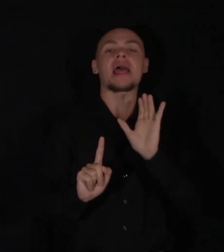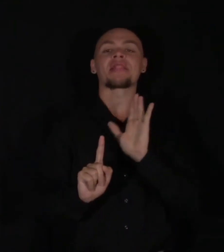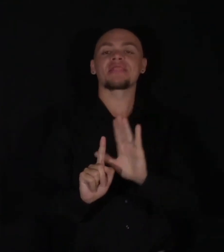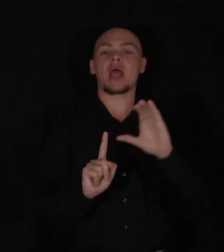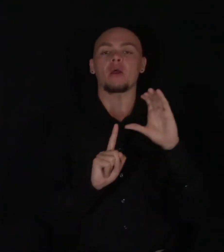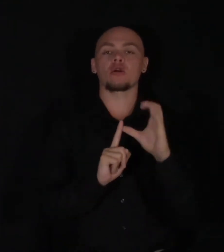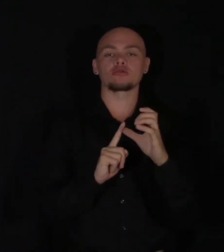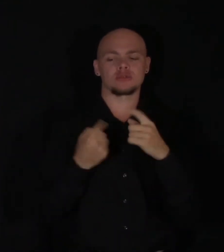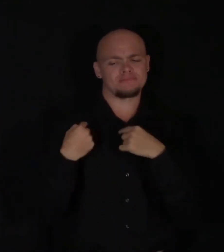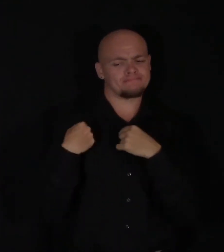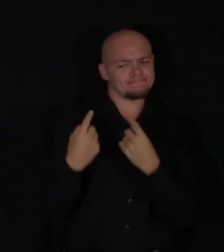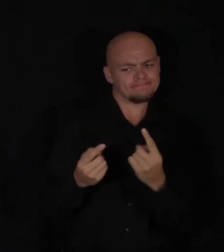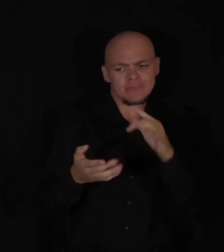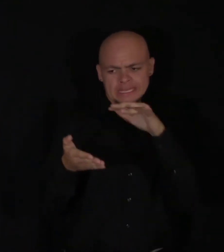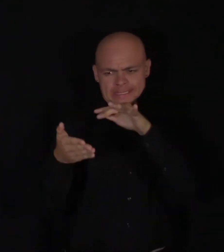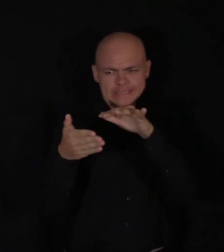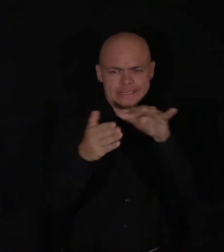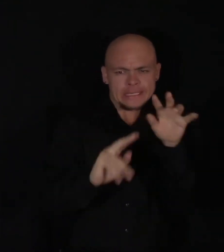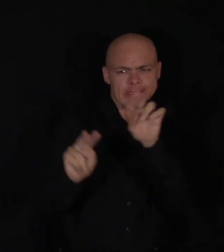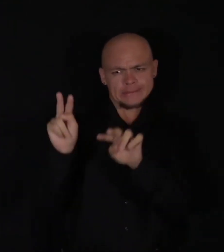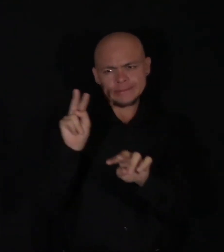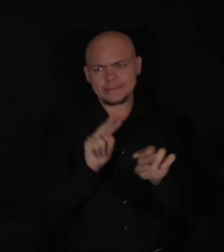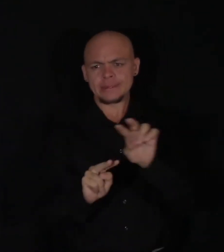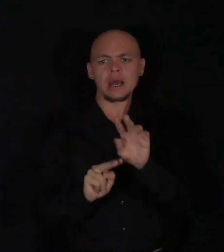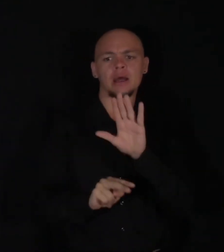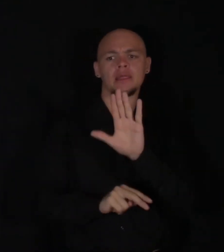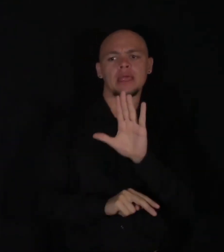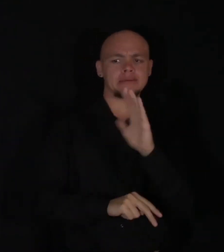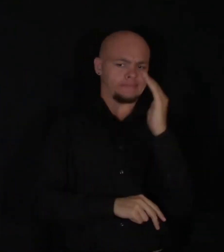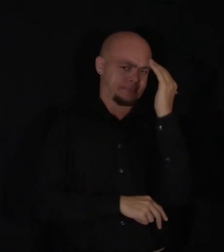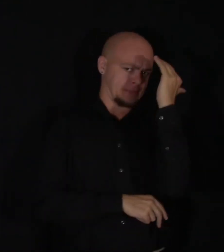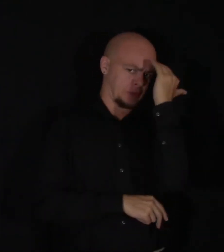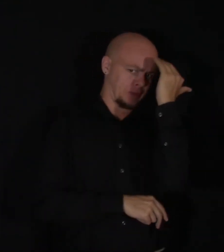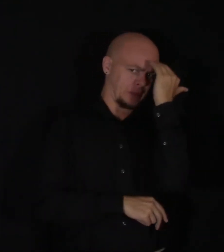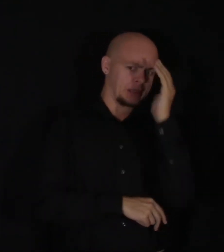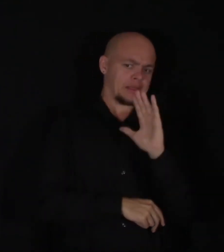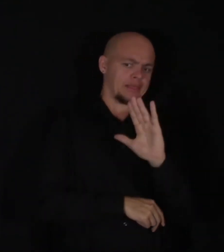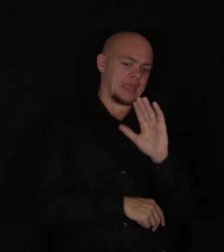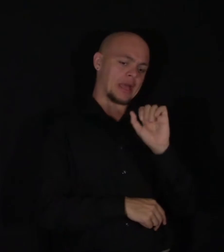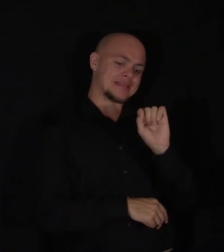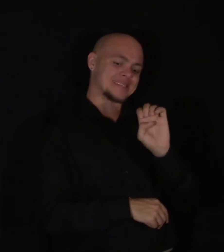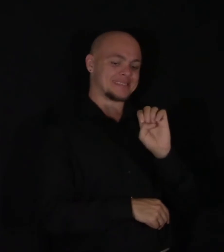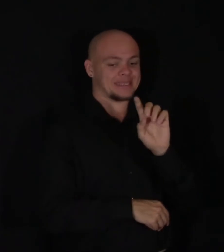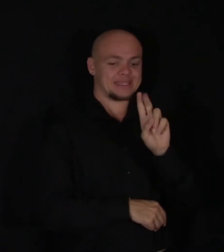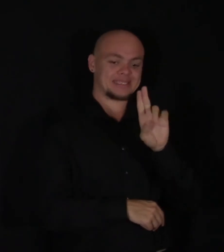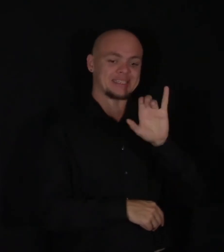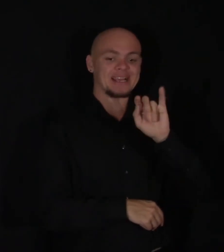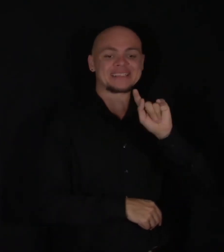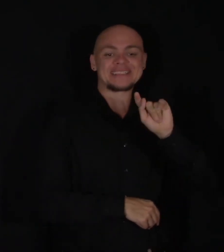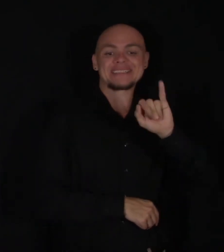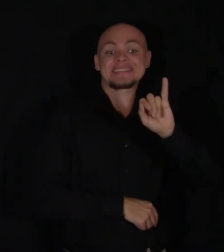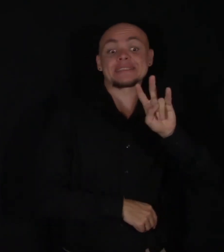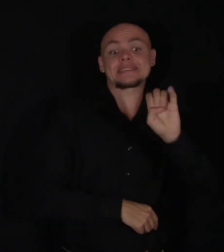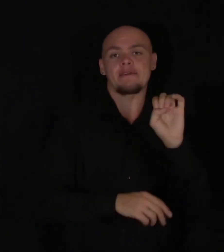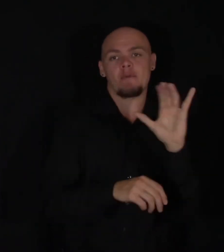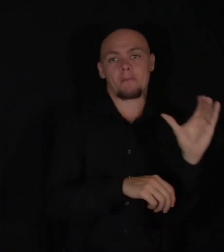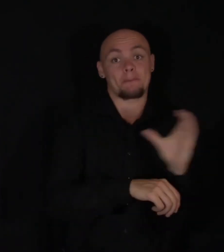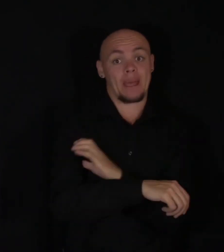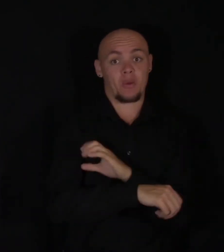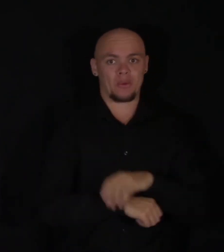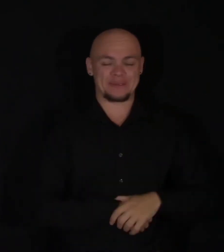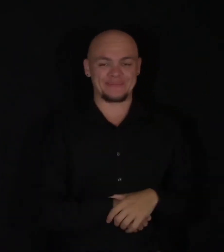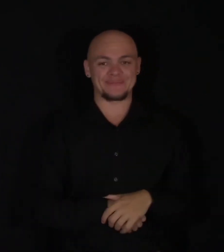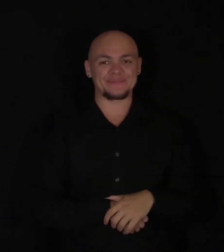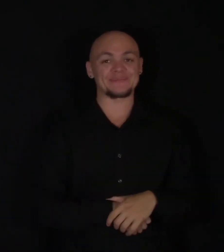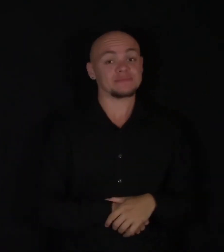long time, seeing how aware they seem to be of their seductive powers. You can say that in